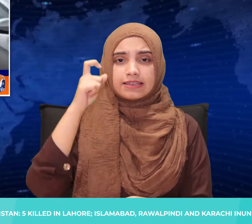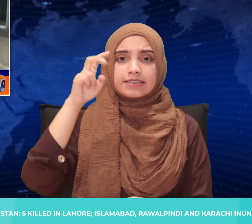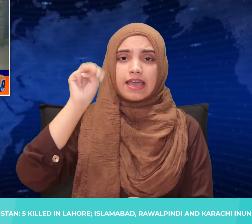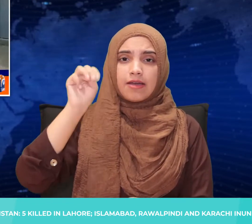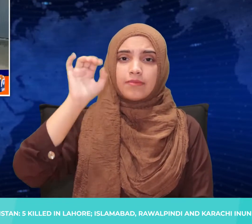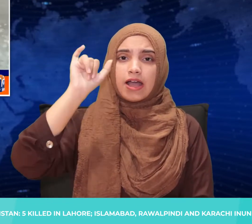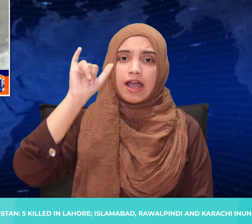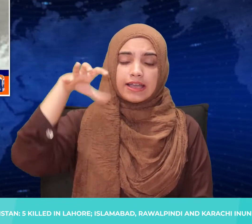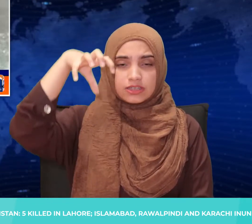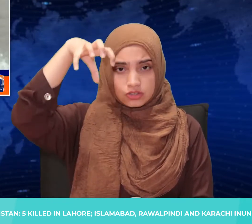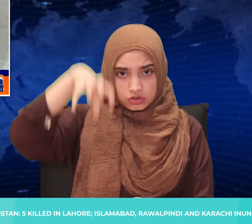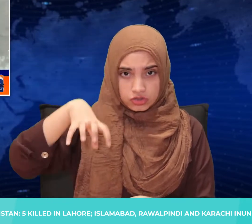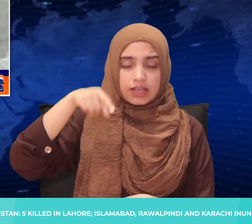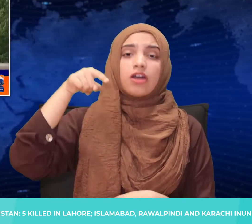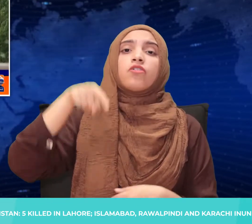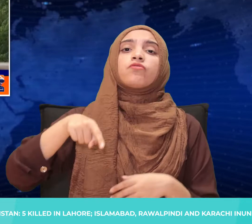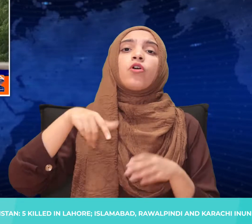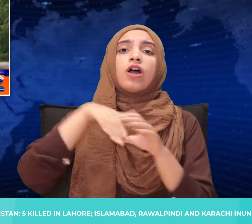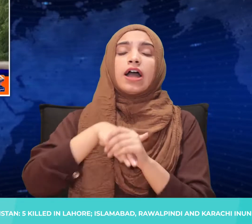at 161 millimetres.